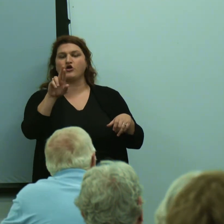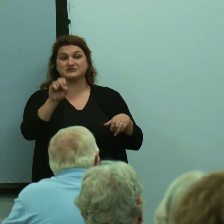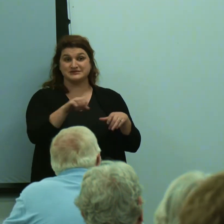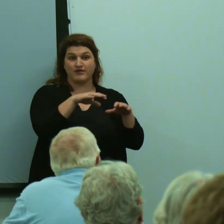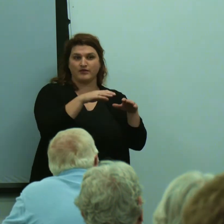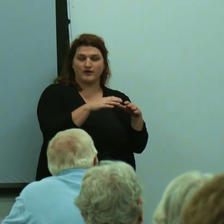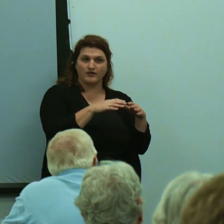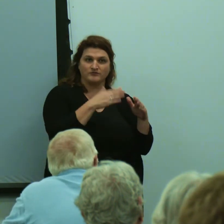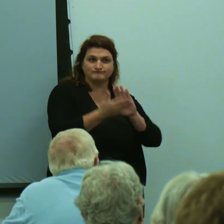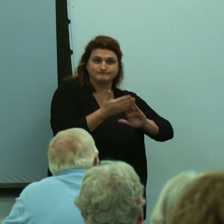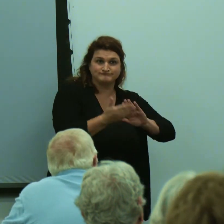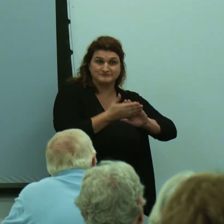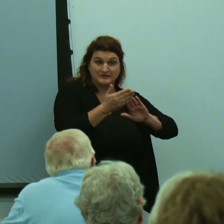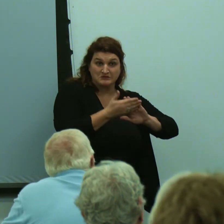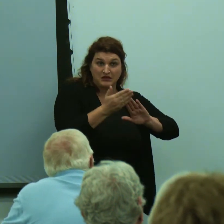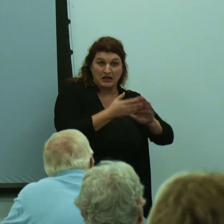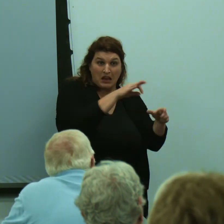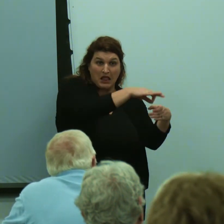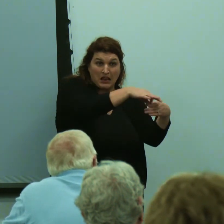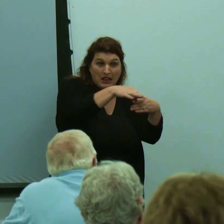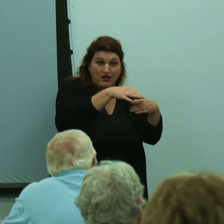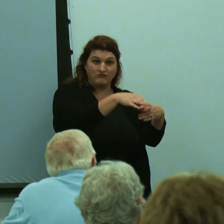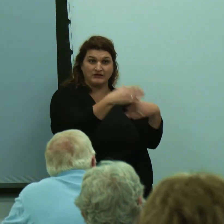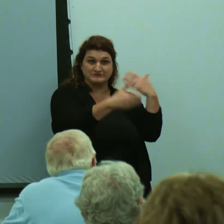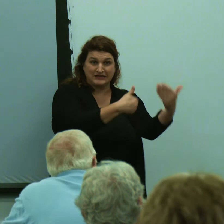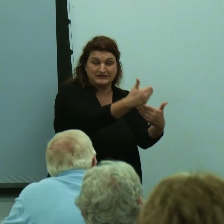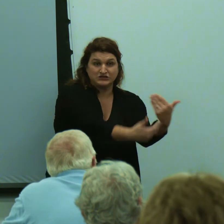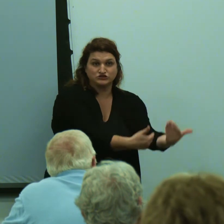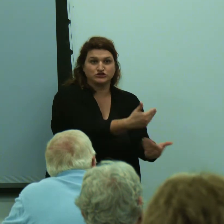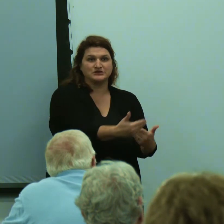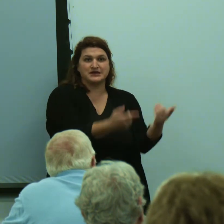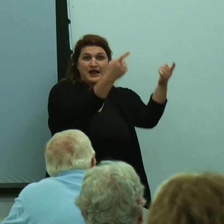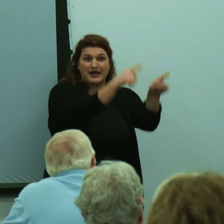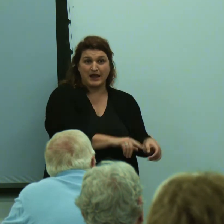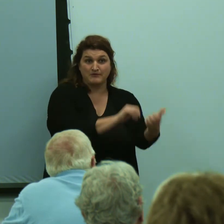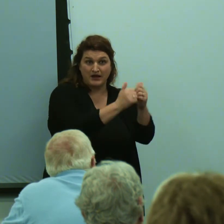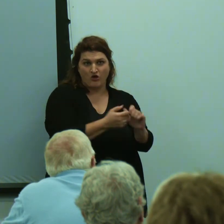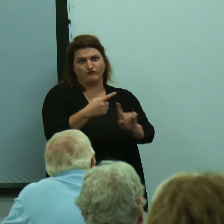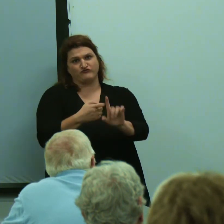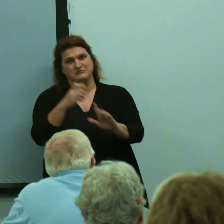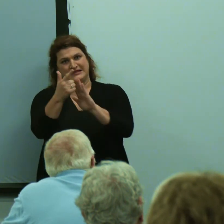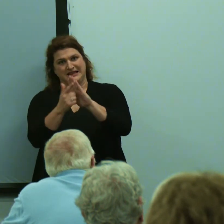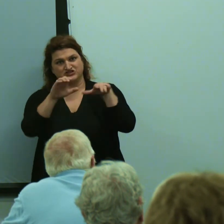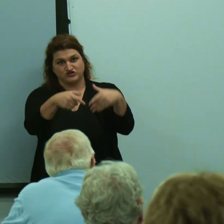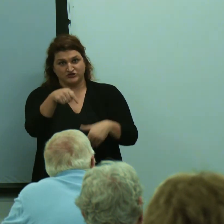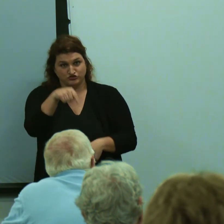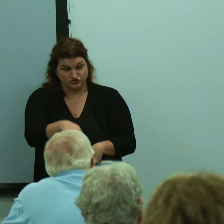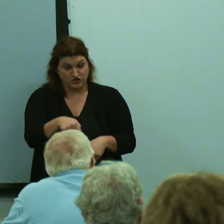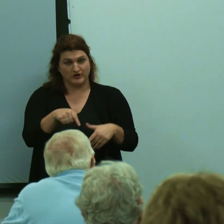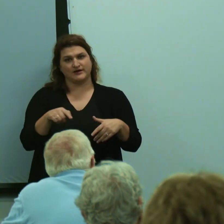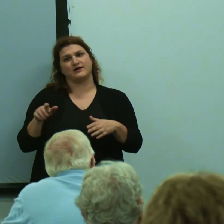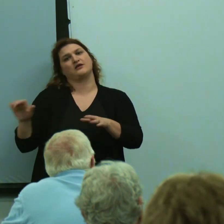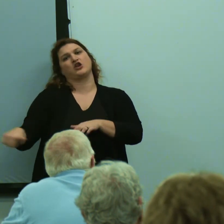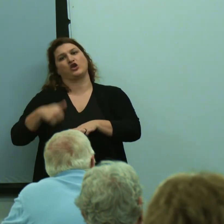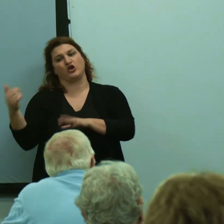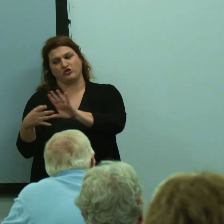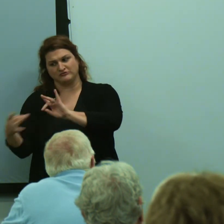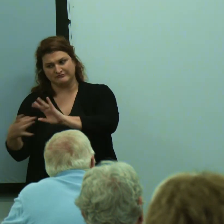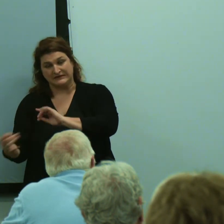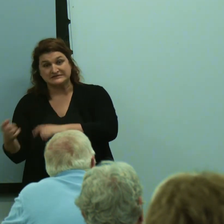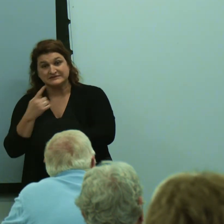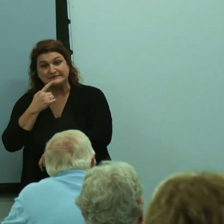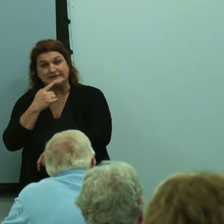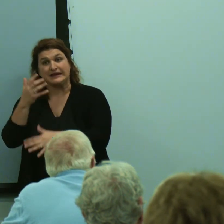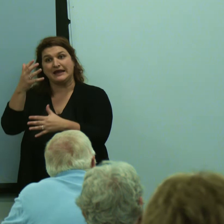in each state by the legislature thereof. And a separate provision says each state shall appoint as